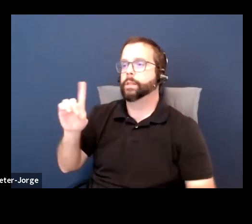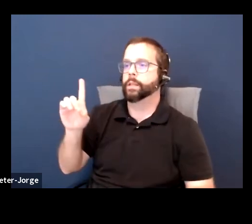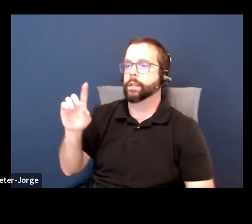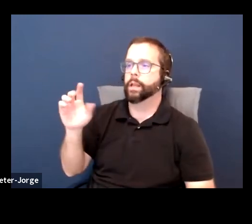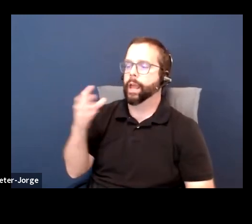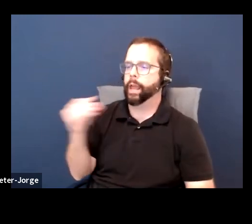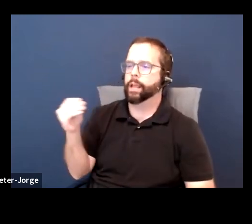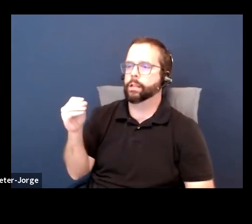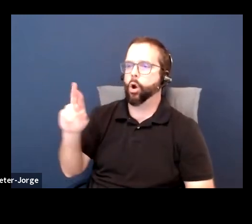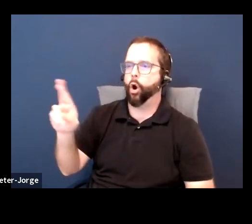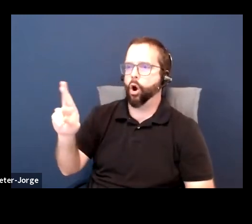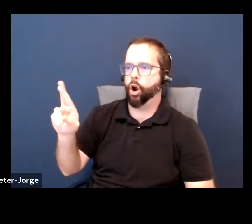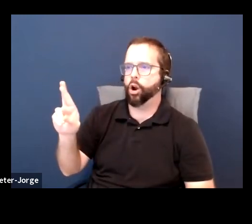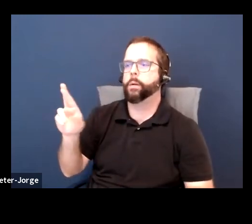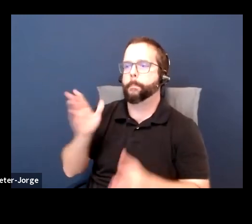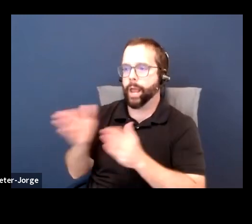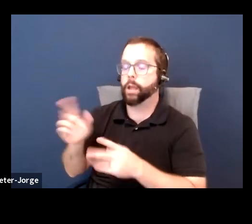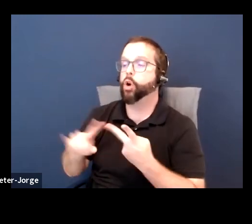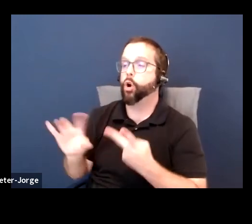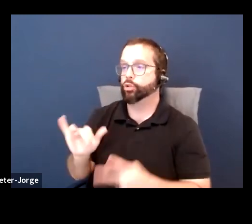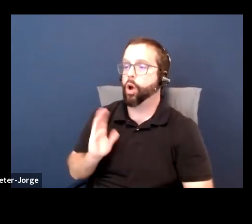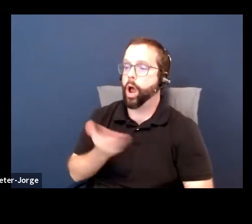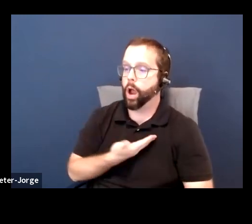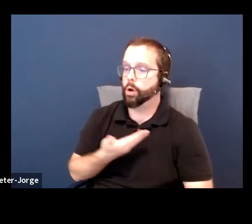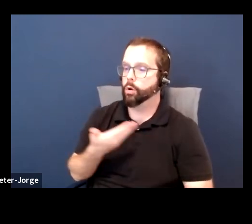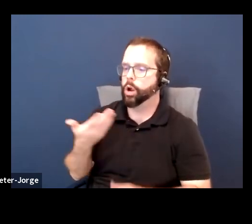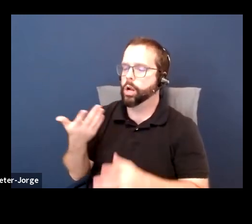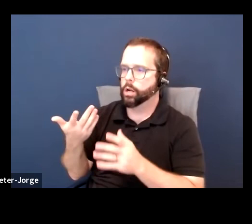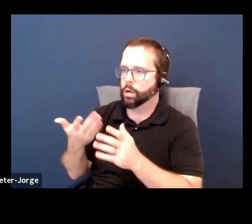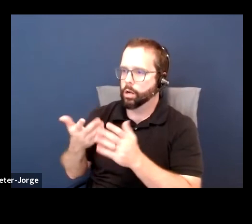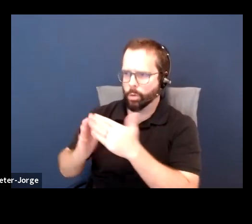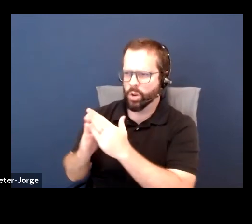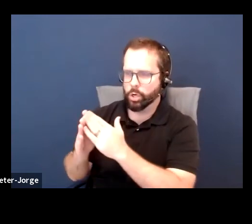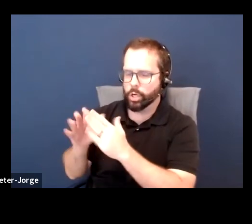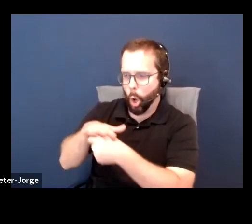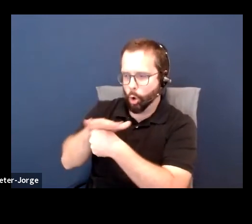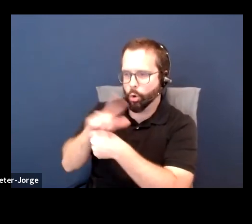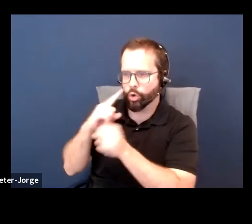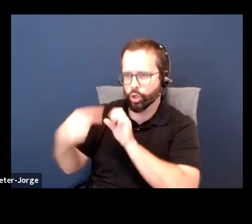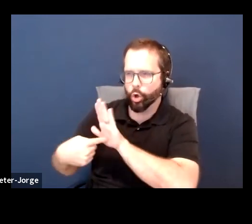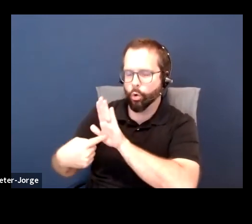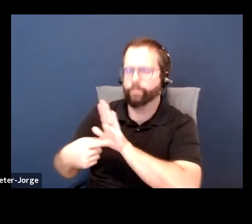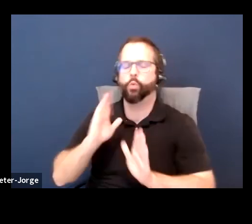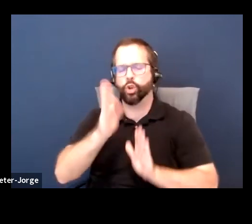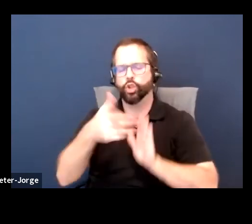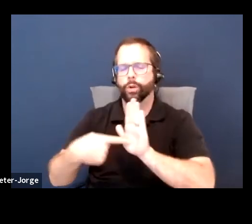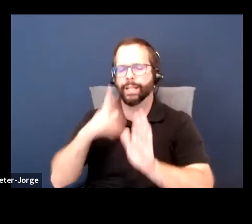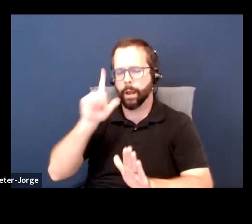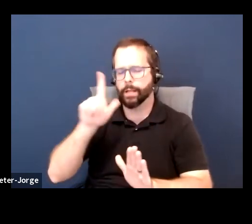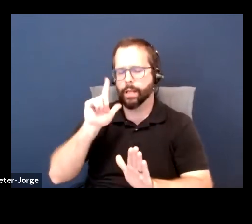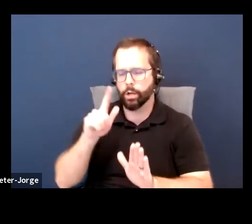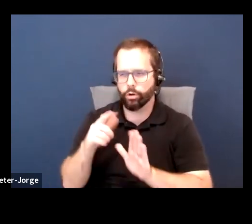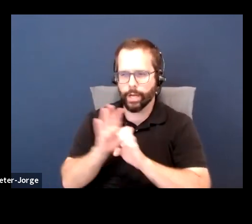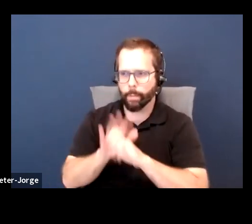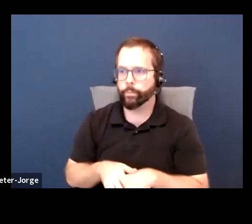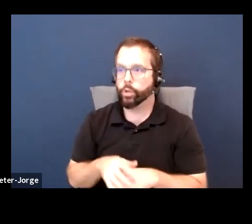our local communities in general. We'll show some examples a little bit later. You can also audit their policies and